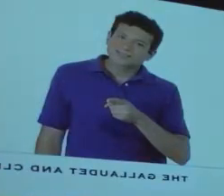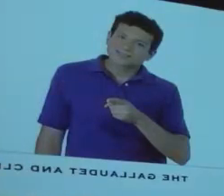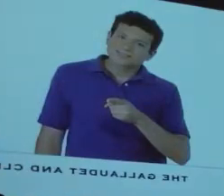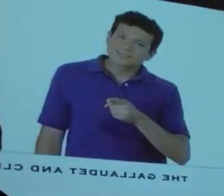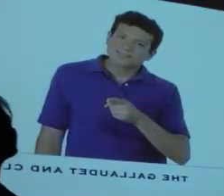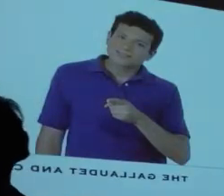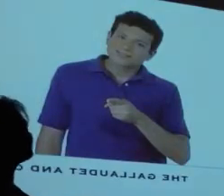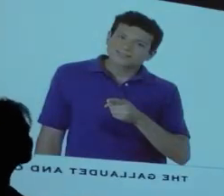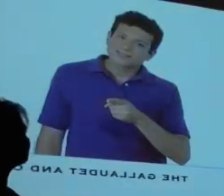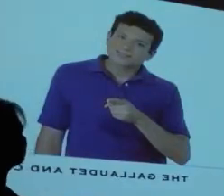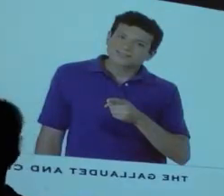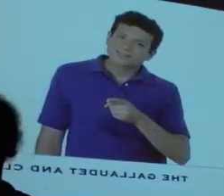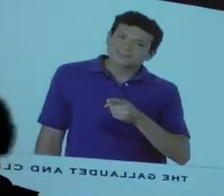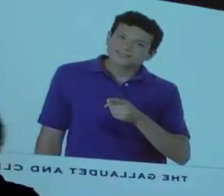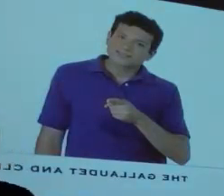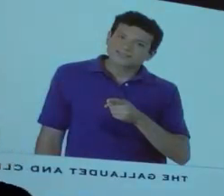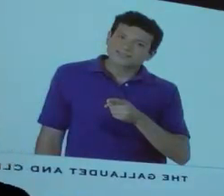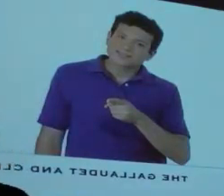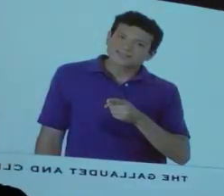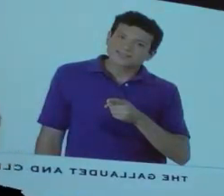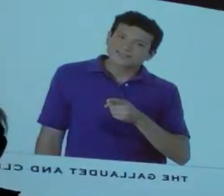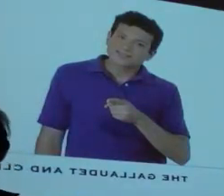and he's looking, he goes,